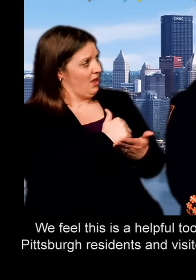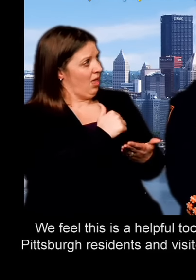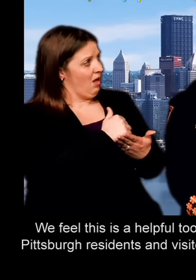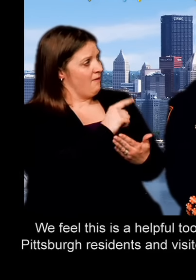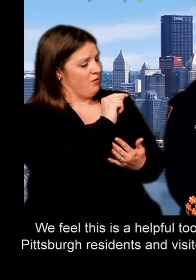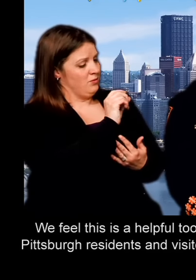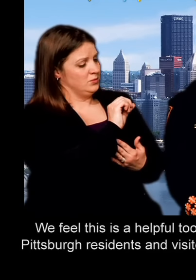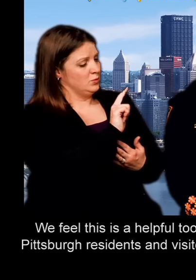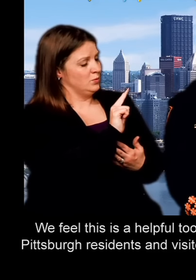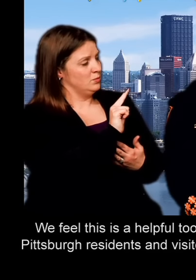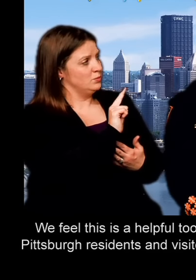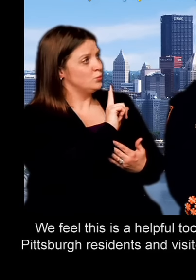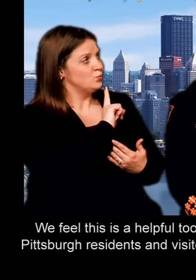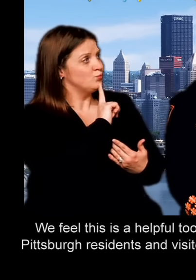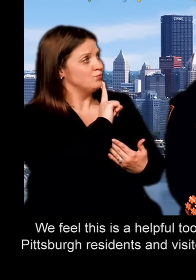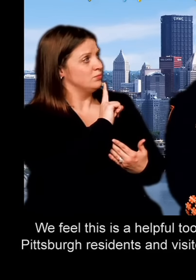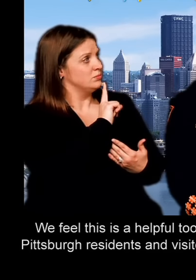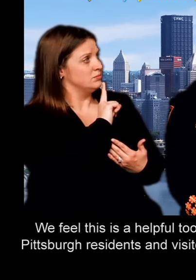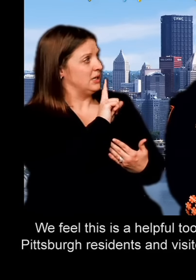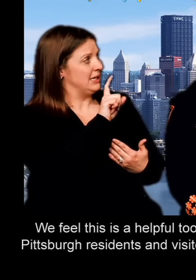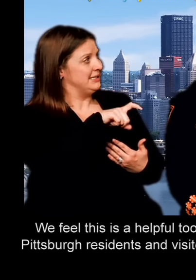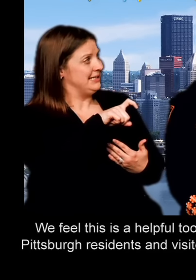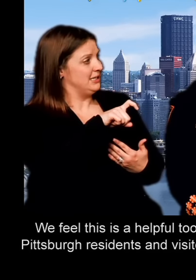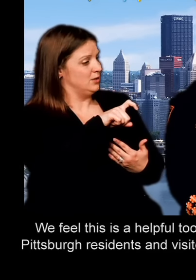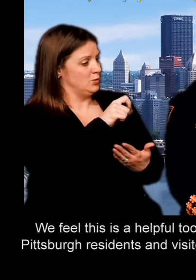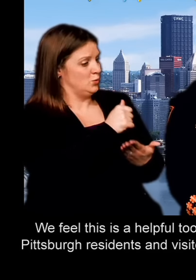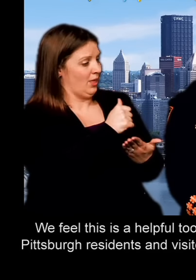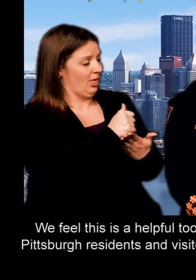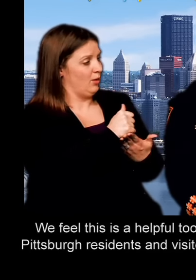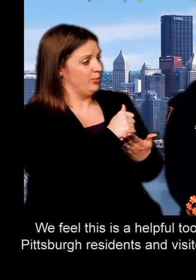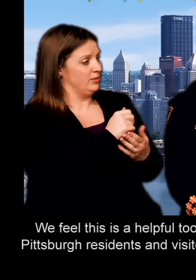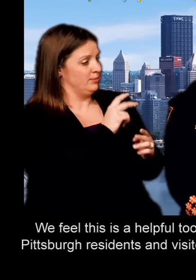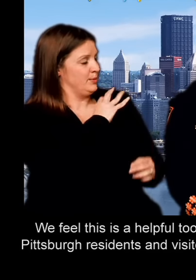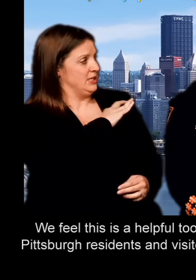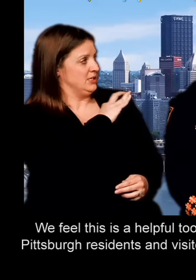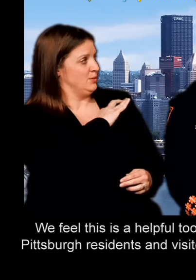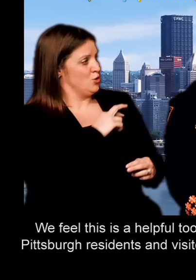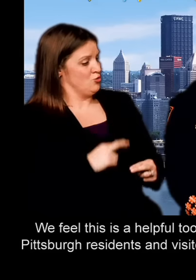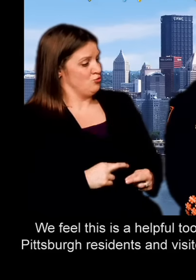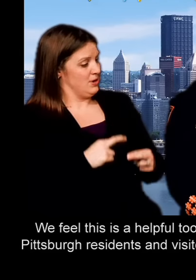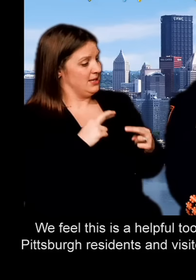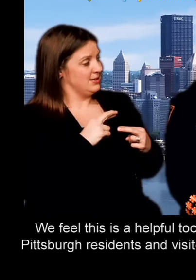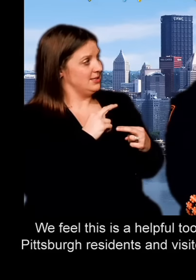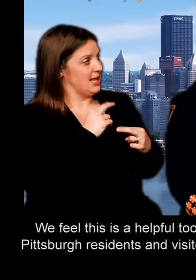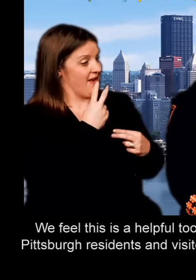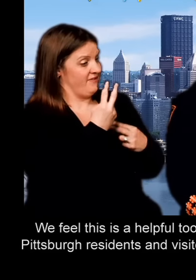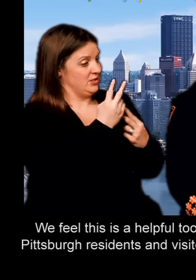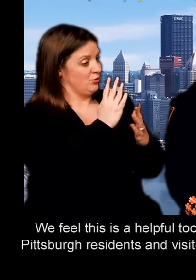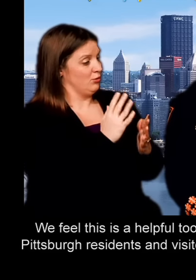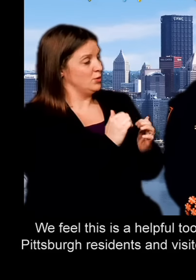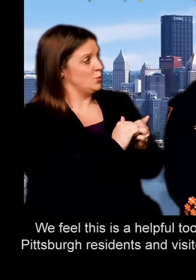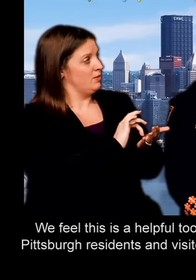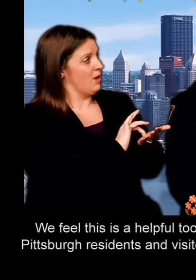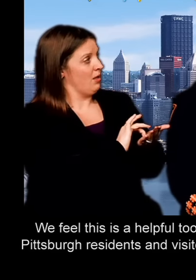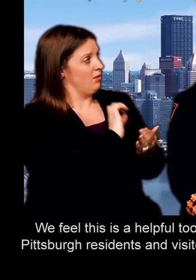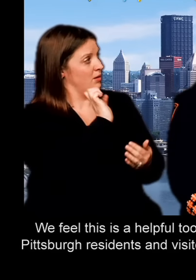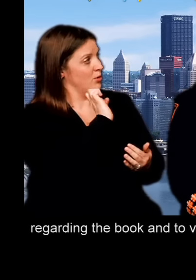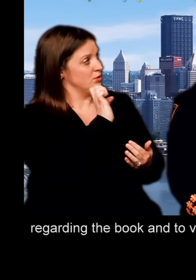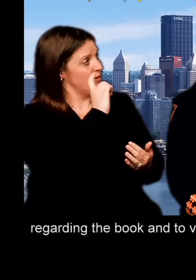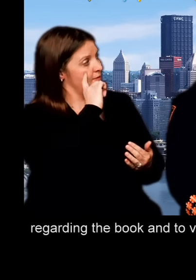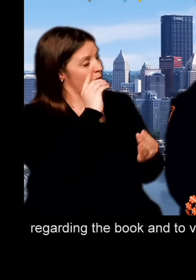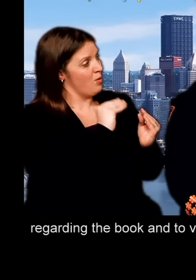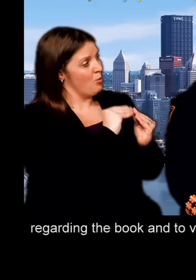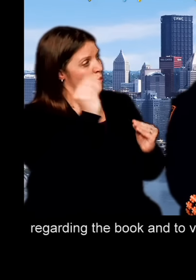and much needed addition to our ability to help Pittsburgh residents and visitors with medical emergencies. For more